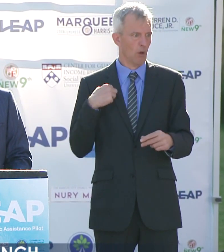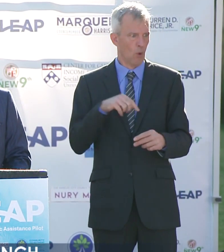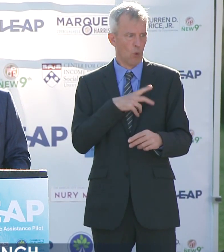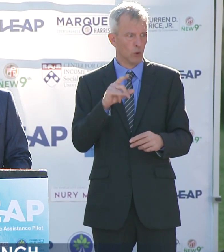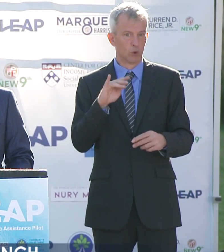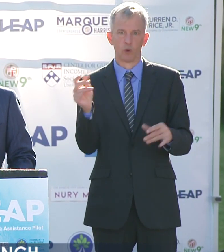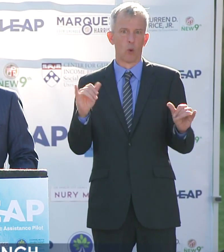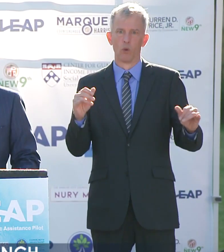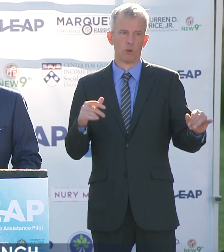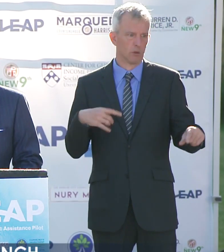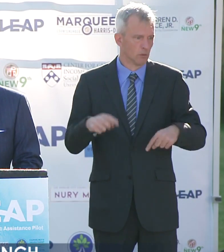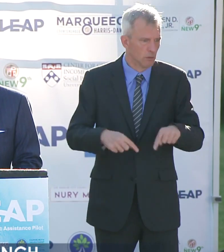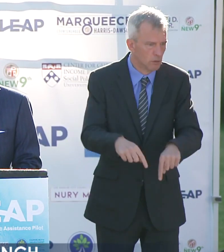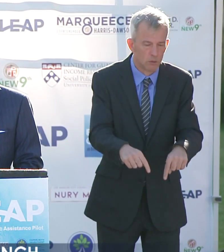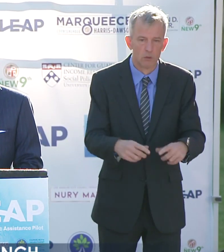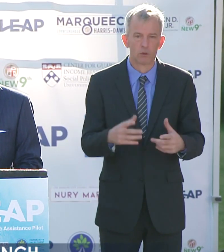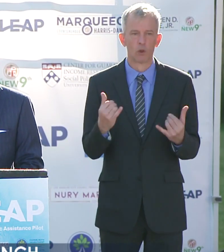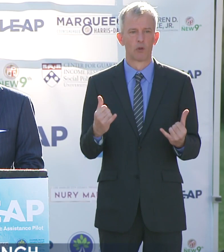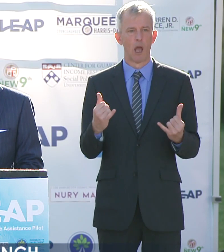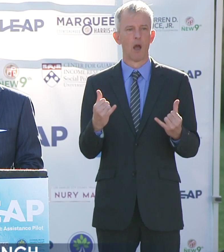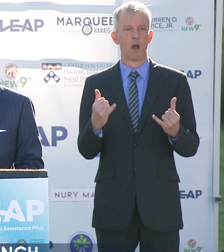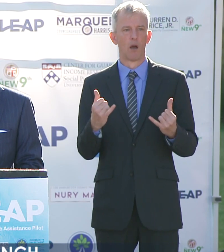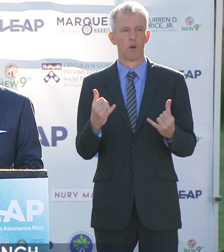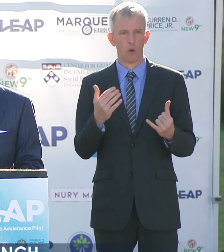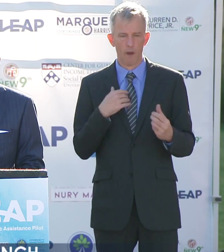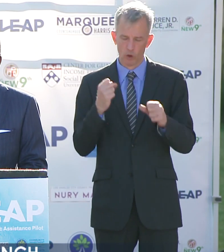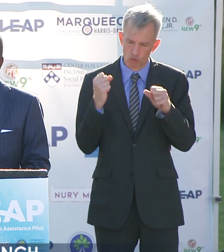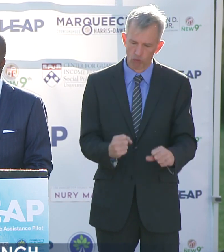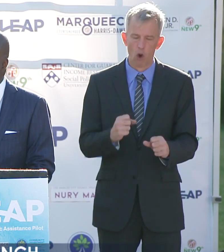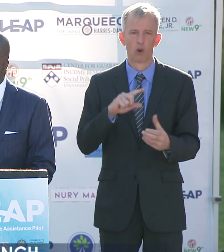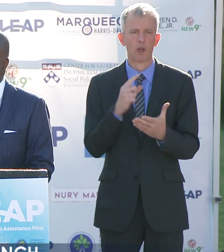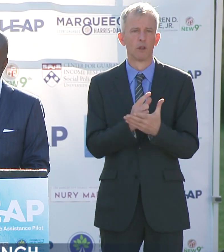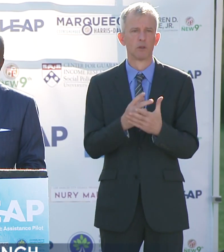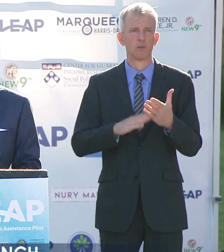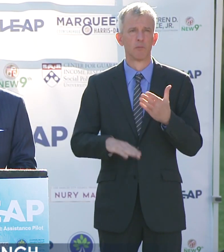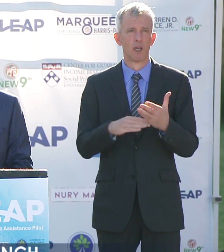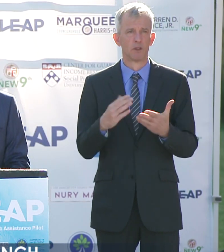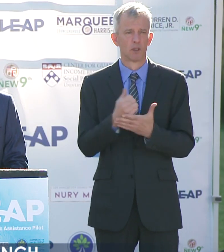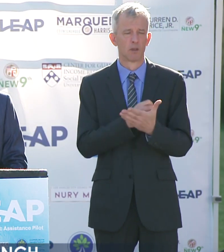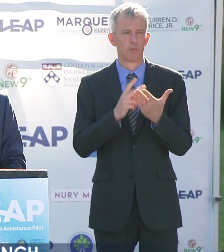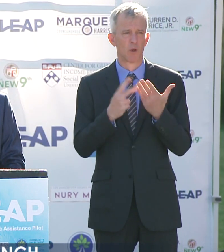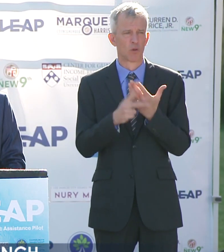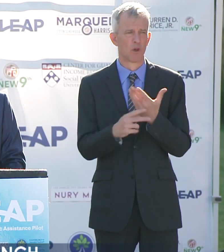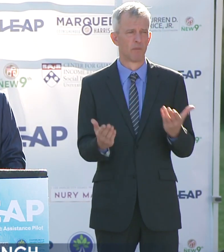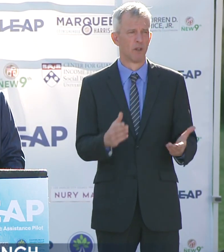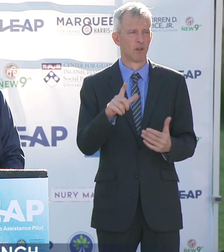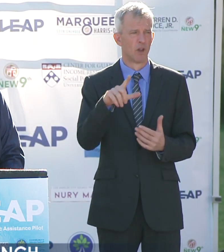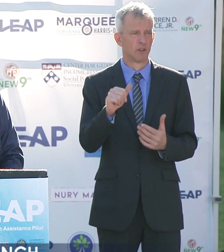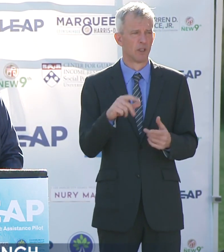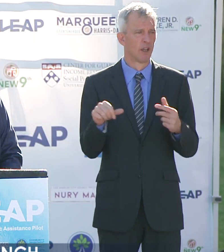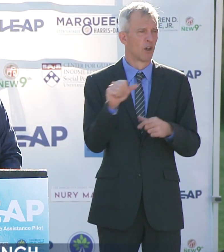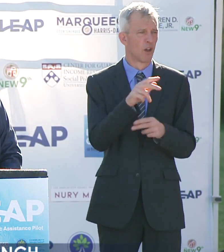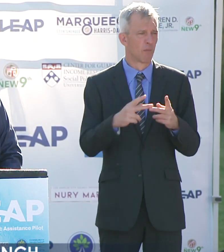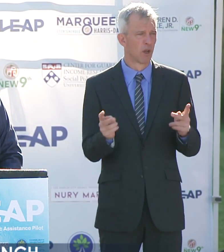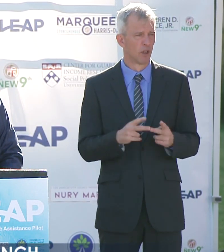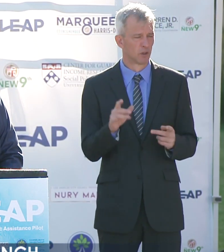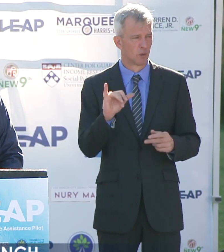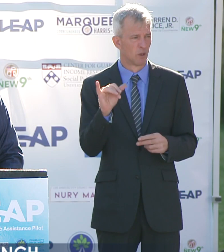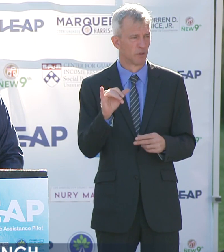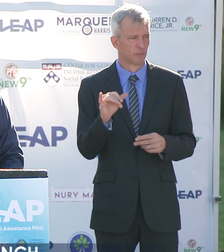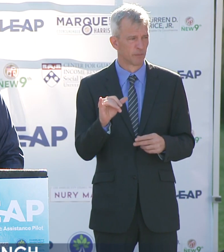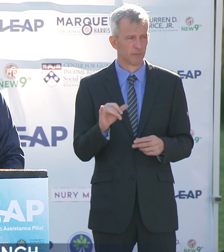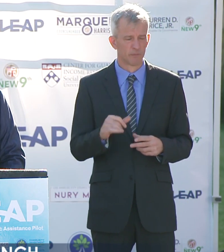we'll have a robust, guaranteed basic income program here in Los Angeles, but in other places as well. And one that I'm especially proud